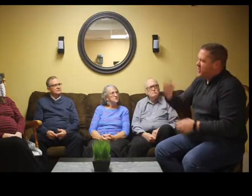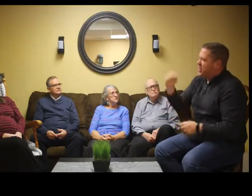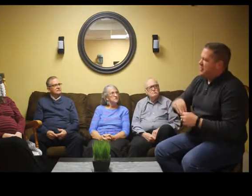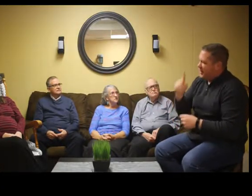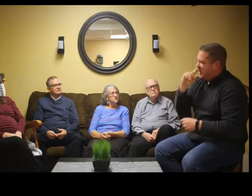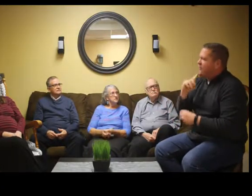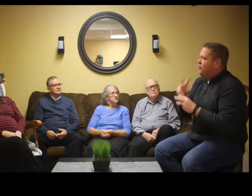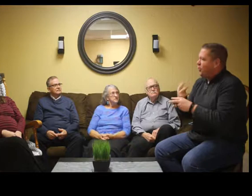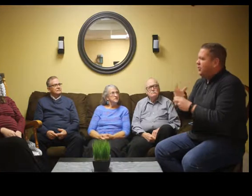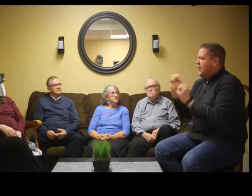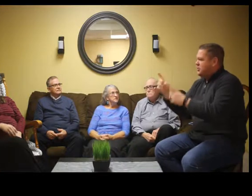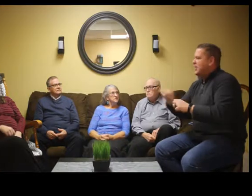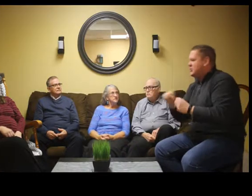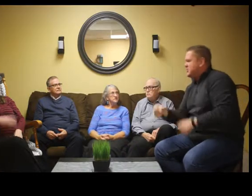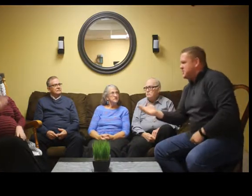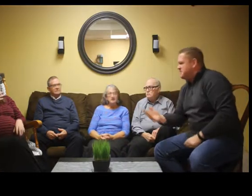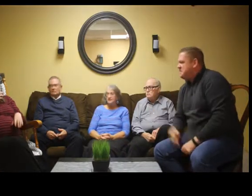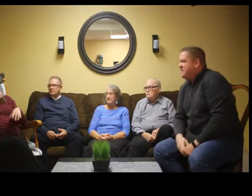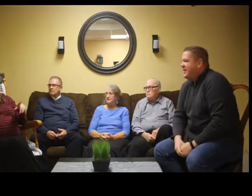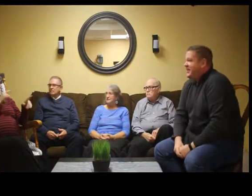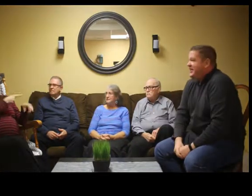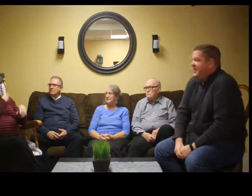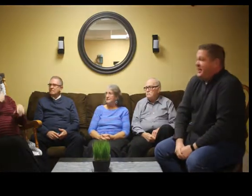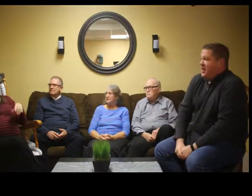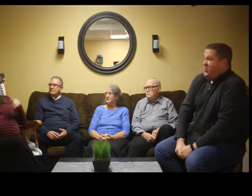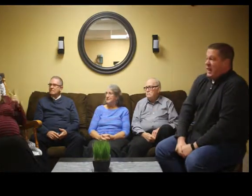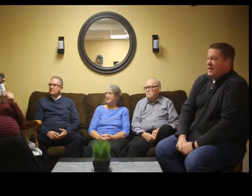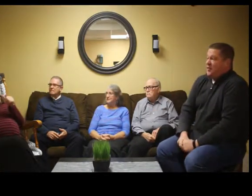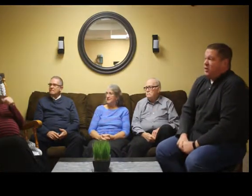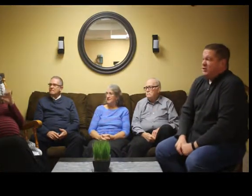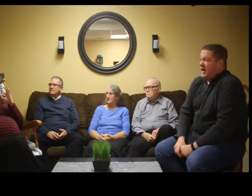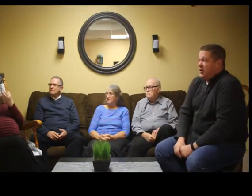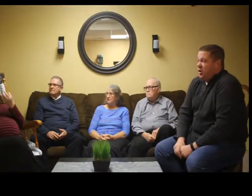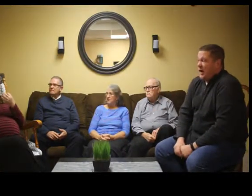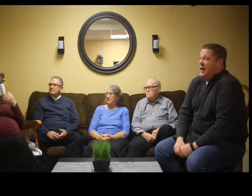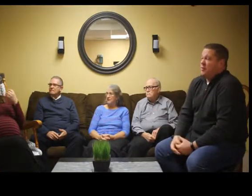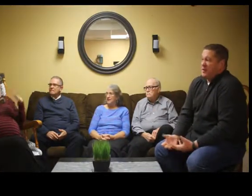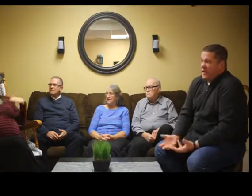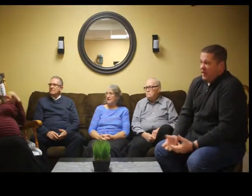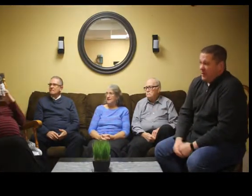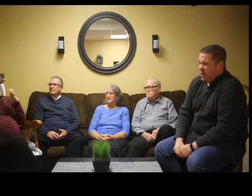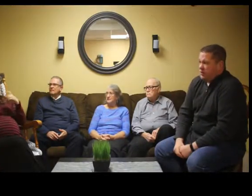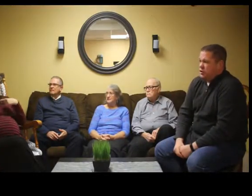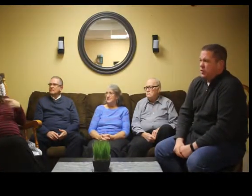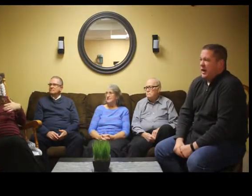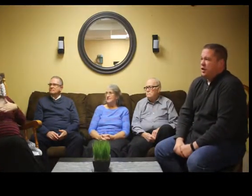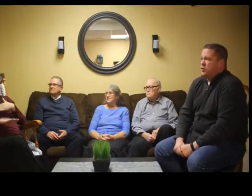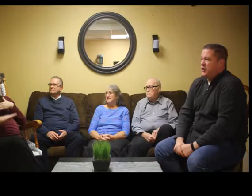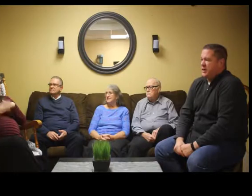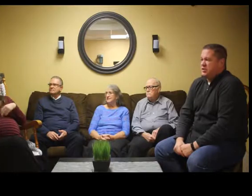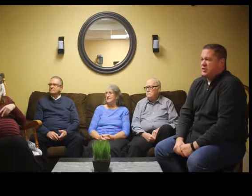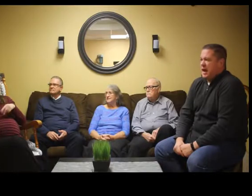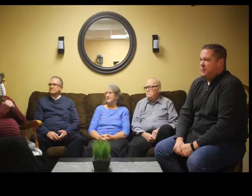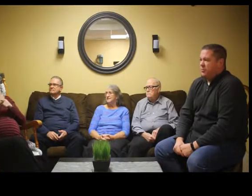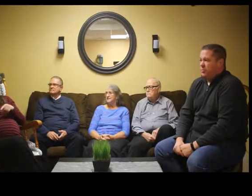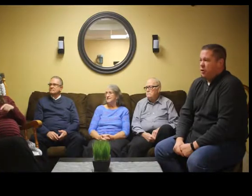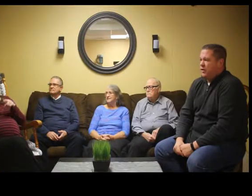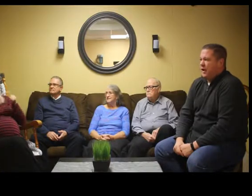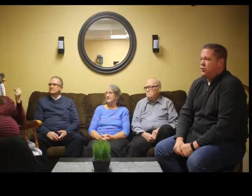up in the deaf world and education system. Well, like they've all said, you know, I came from a deaf family also, so I had communication established from birth. I had two